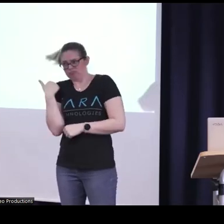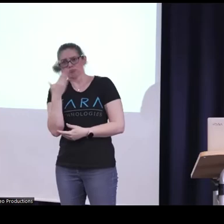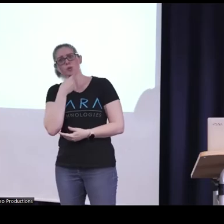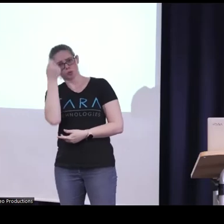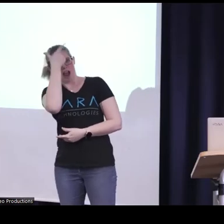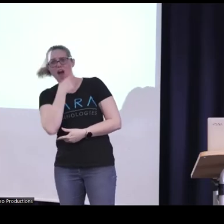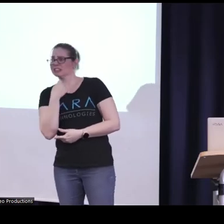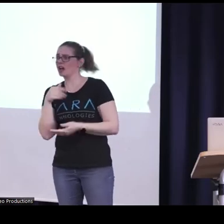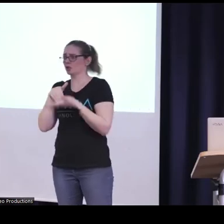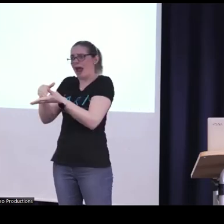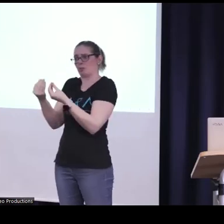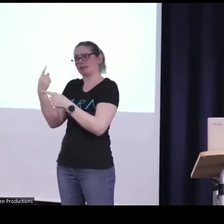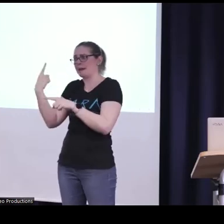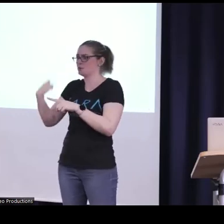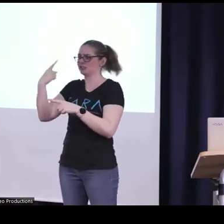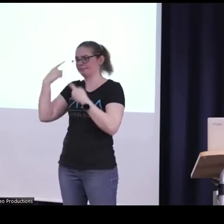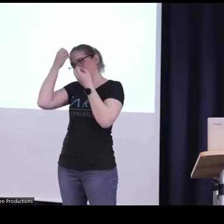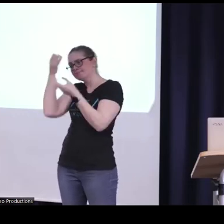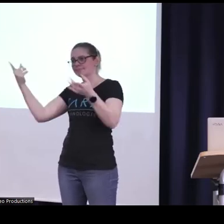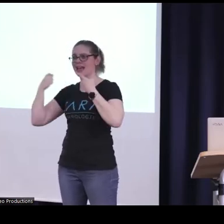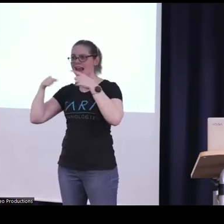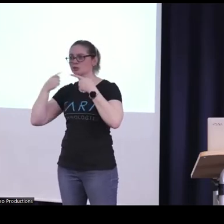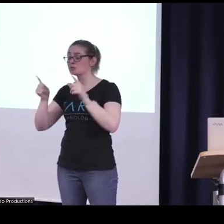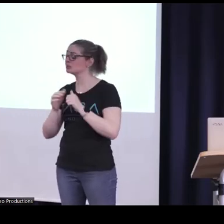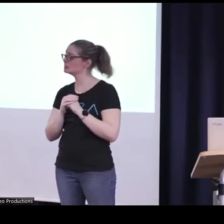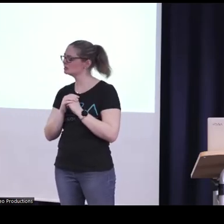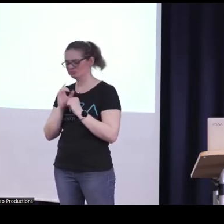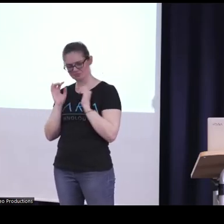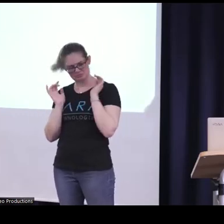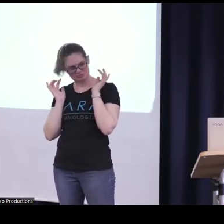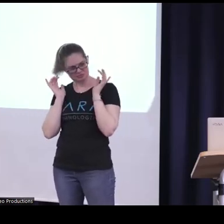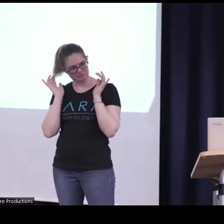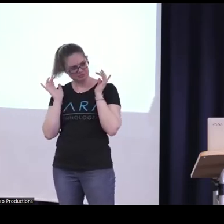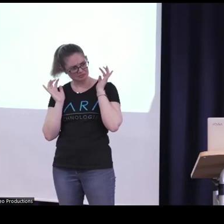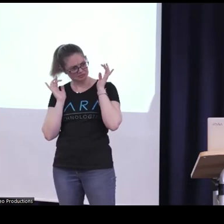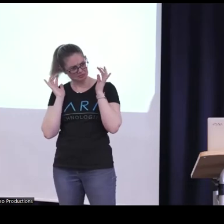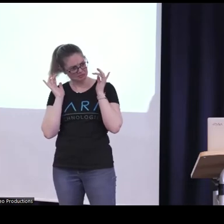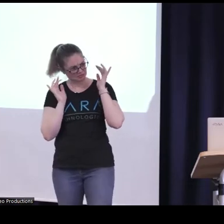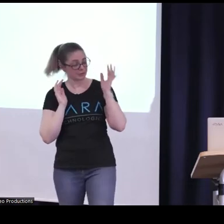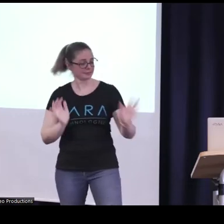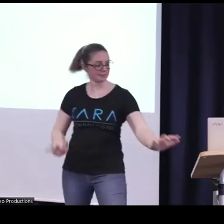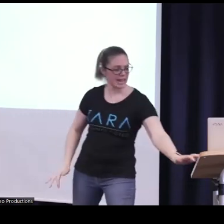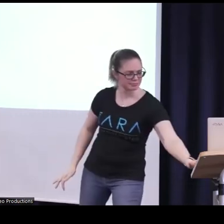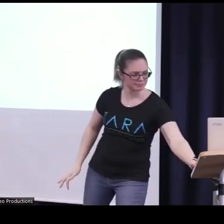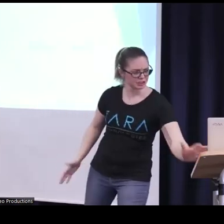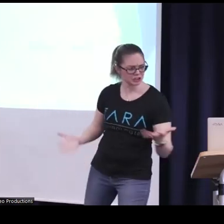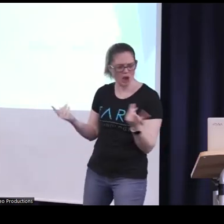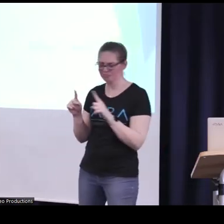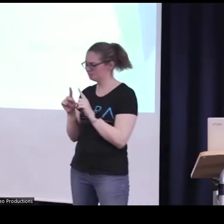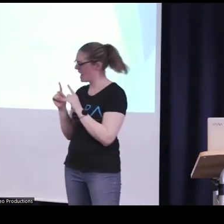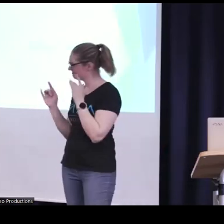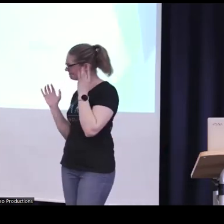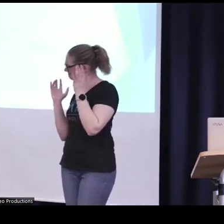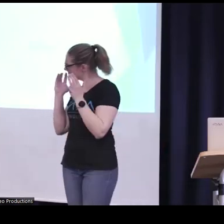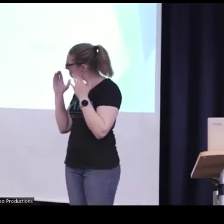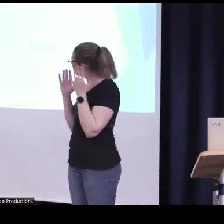information. So perhaps we could use the avatars for emergency announcements to share news. So we thought